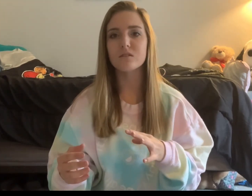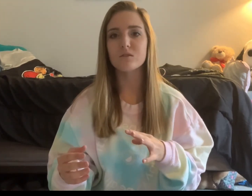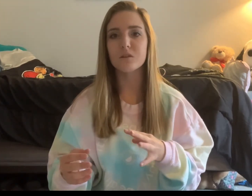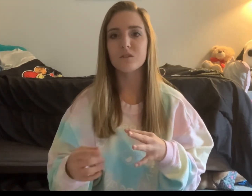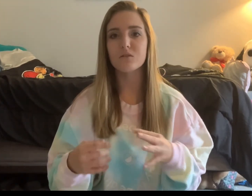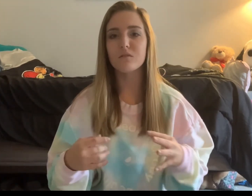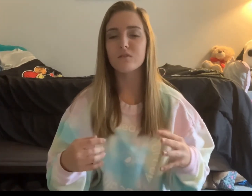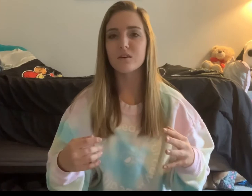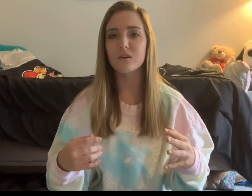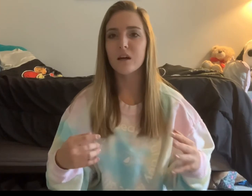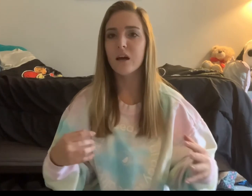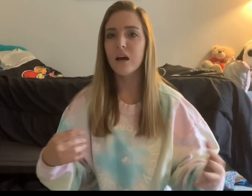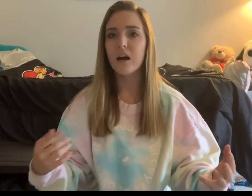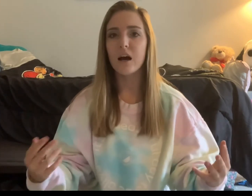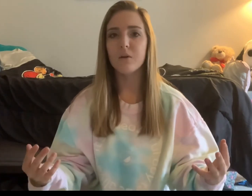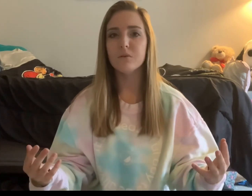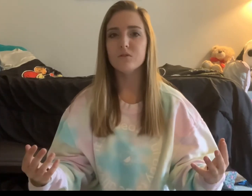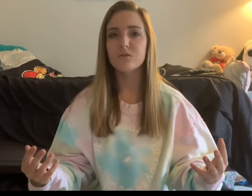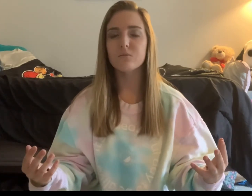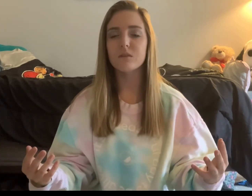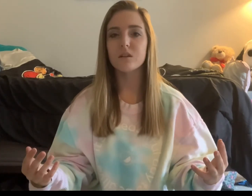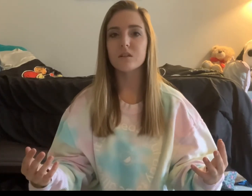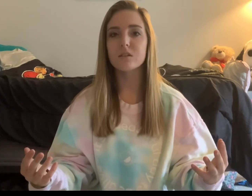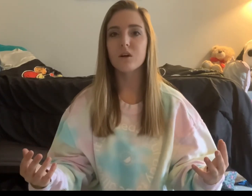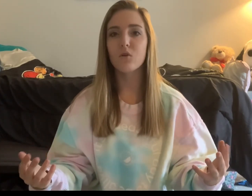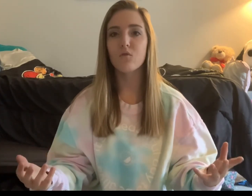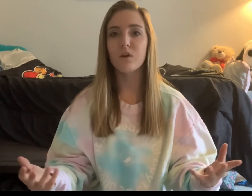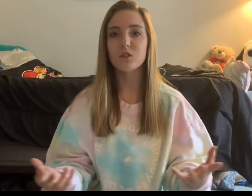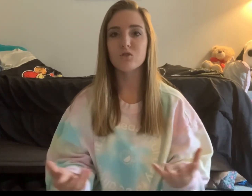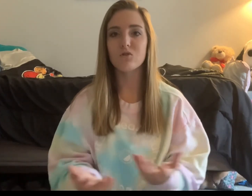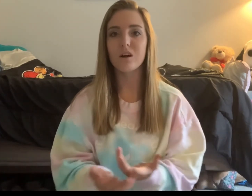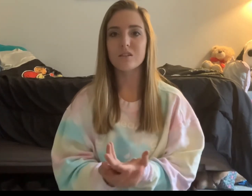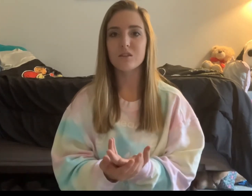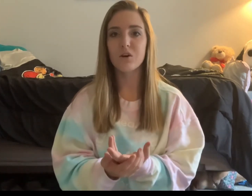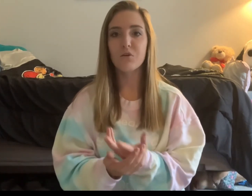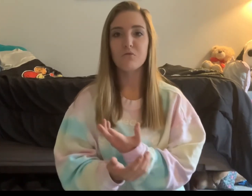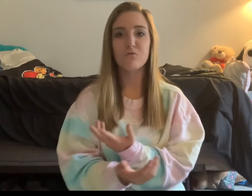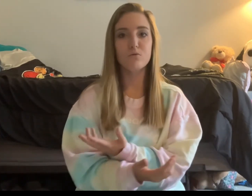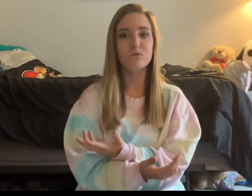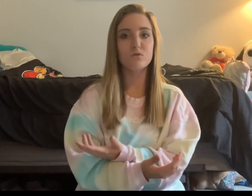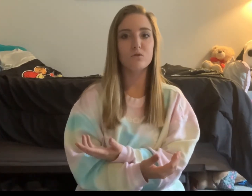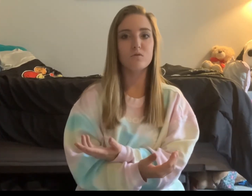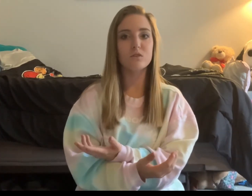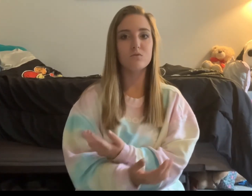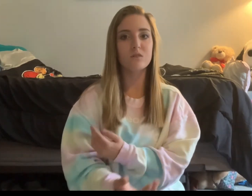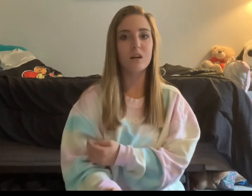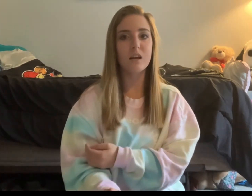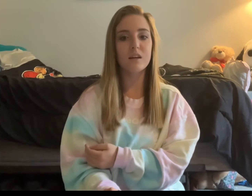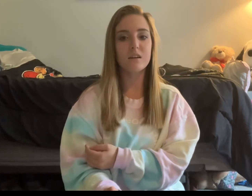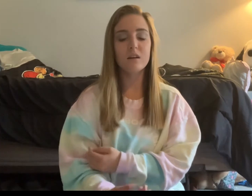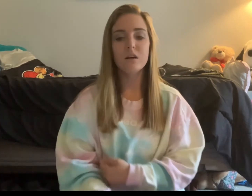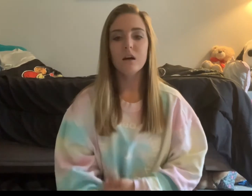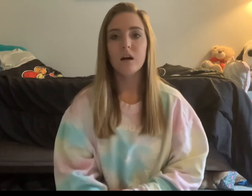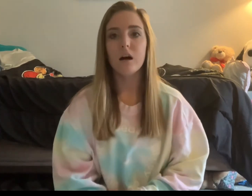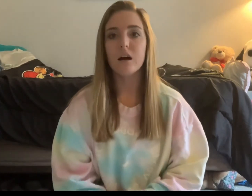week, so I figured I would do some things restaurant, food service related.